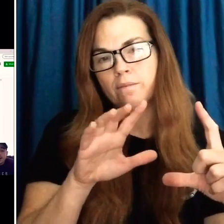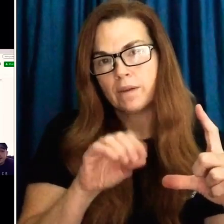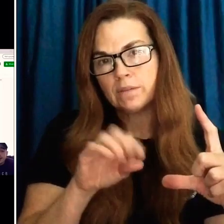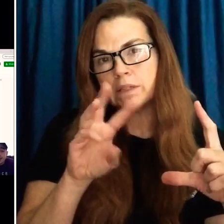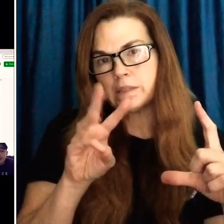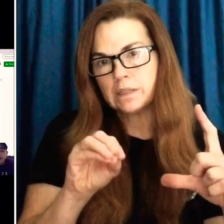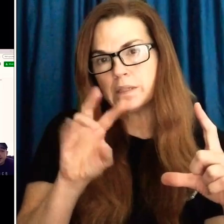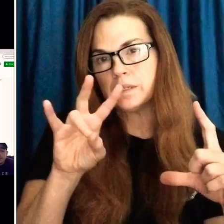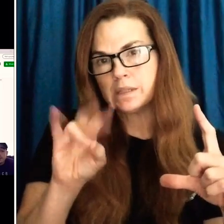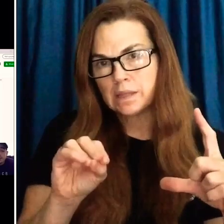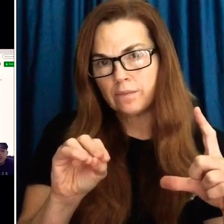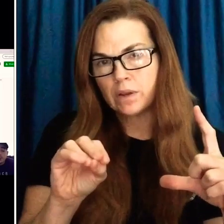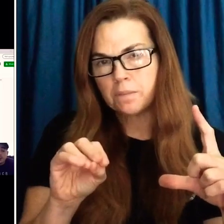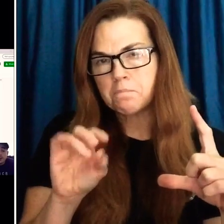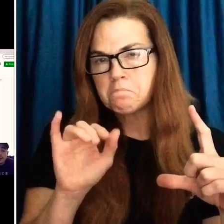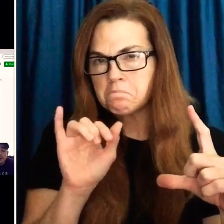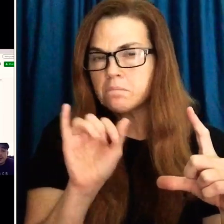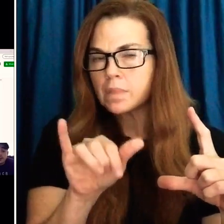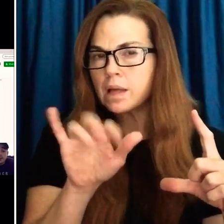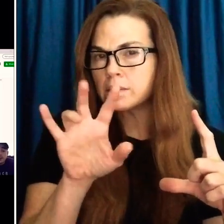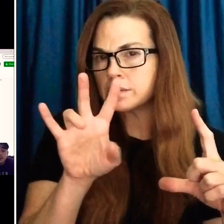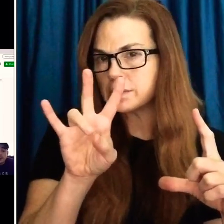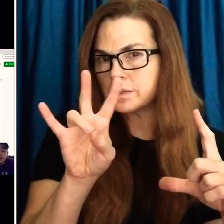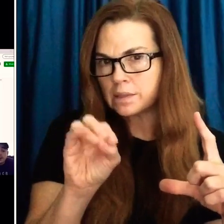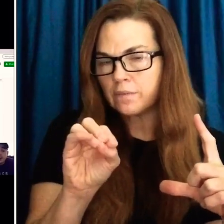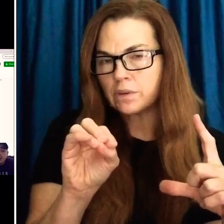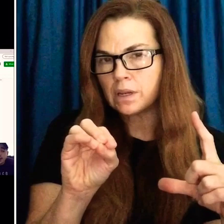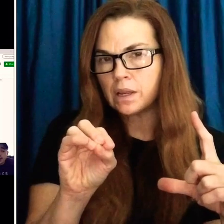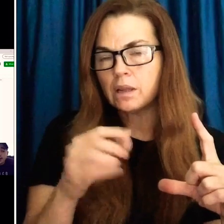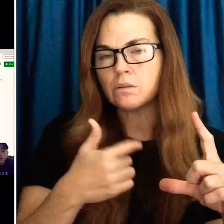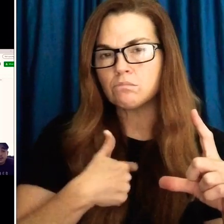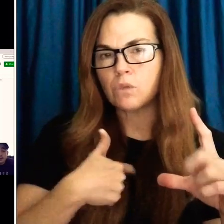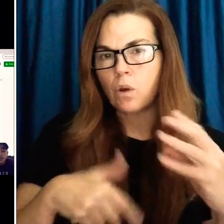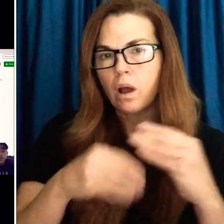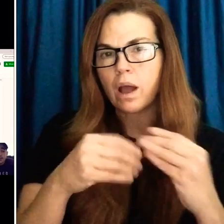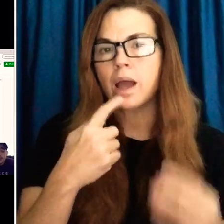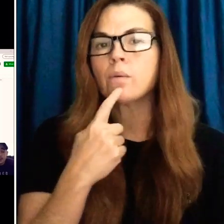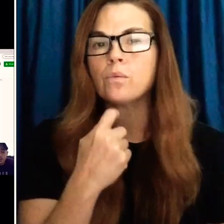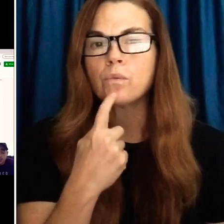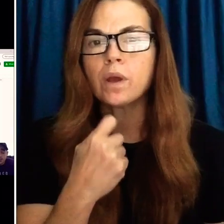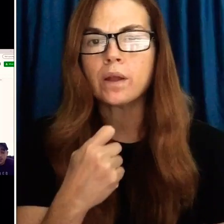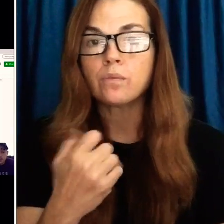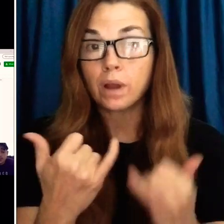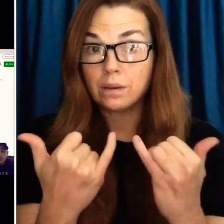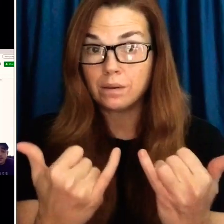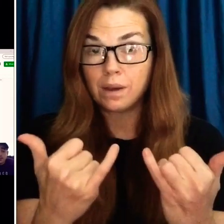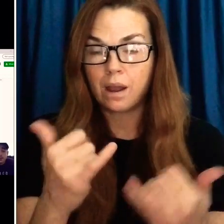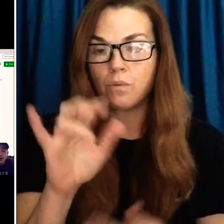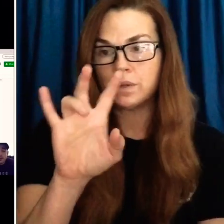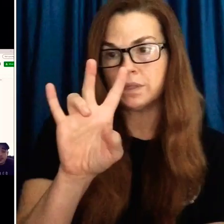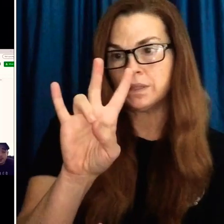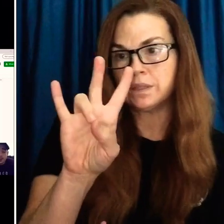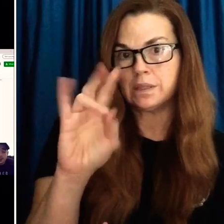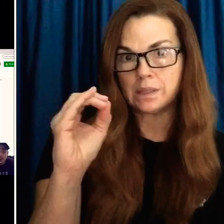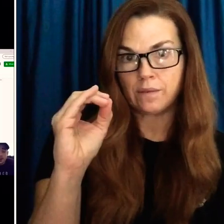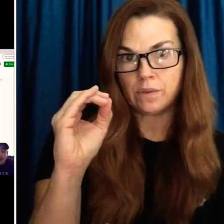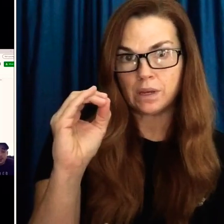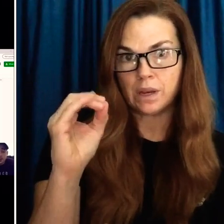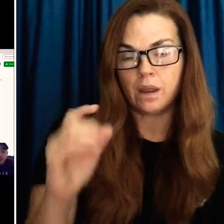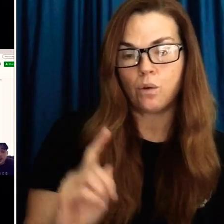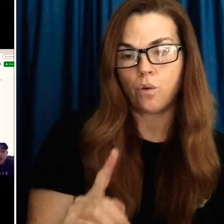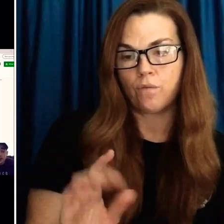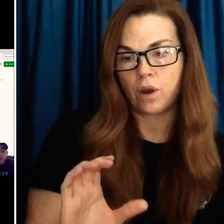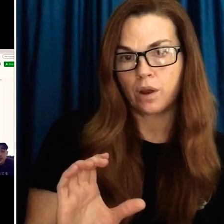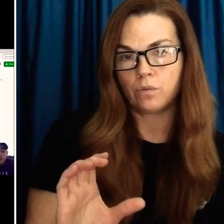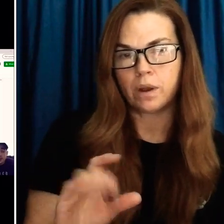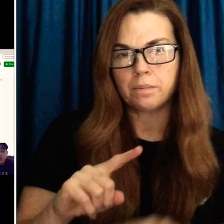70 highlighted right now. I'm going to fill those in red. So right now what I have is 70 hundredths, but I need 75 hundredths. So I'm